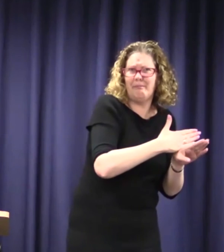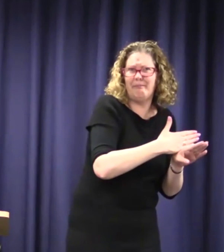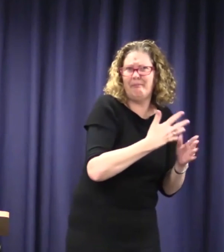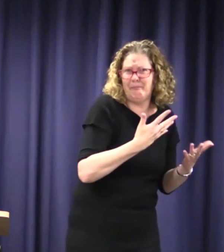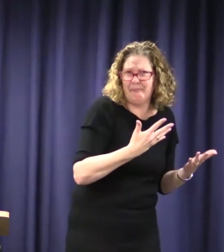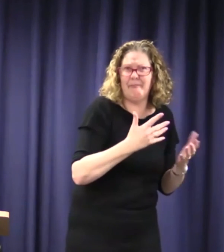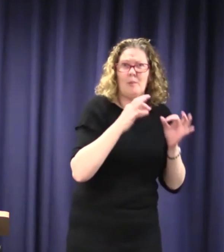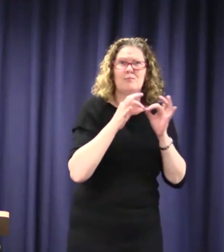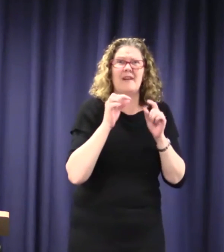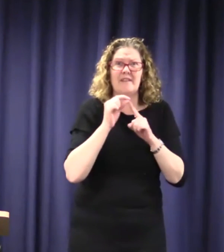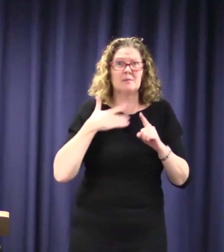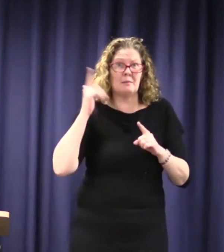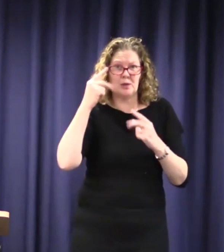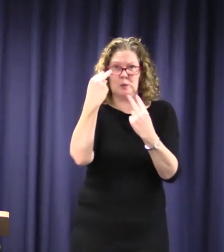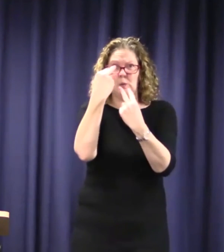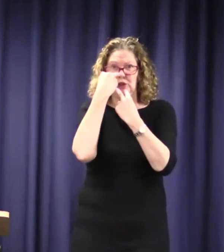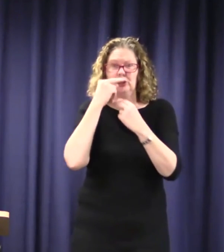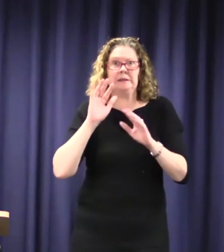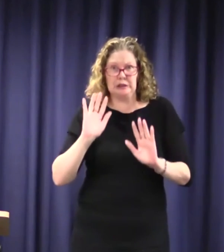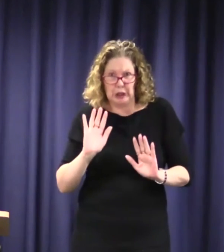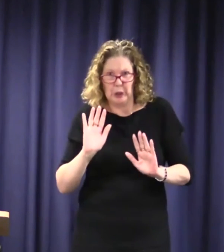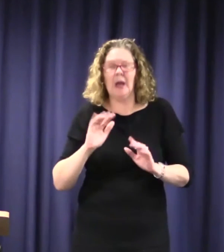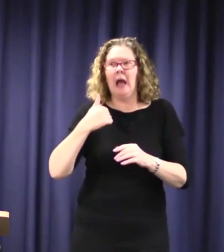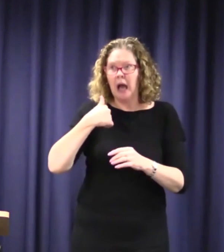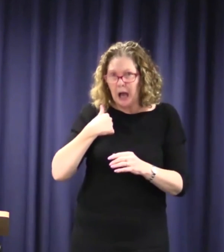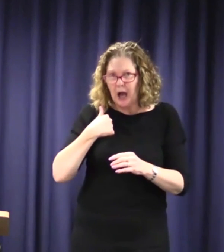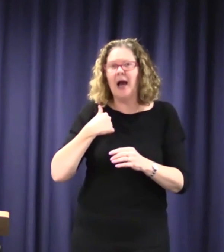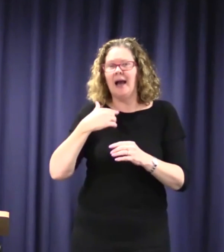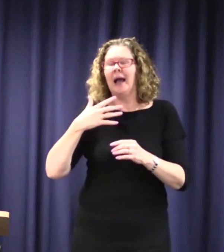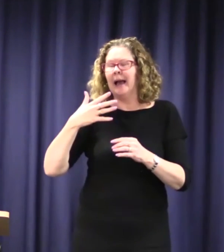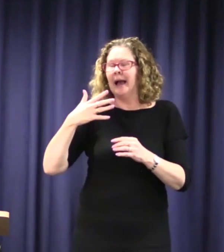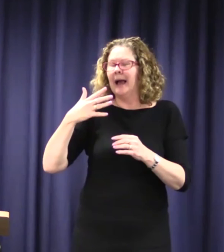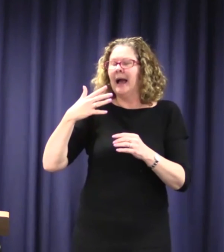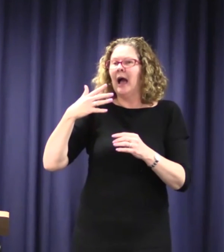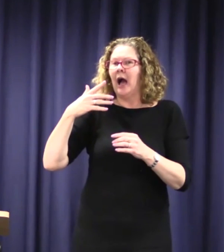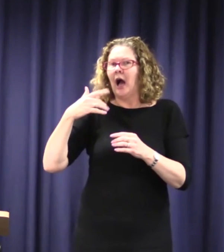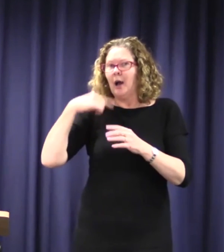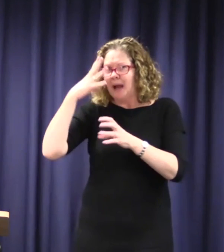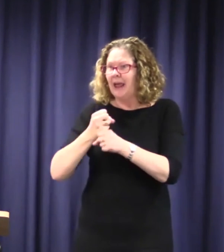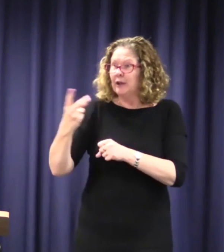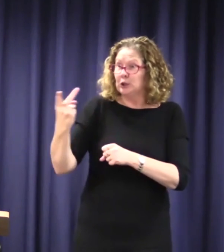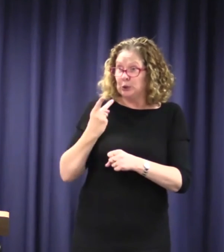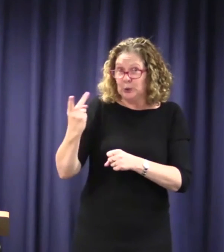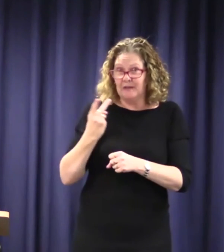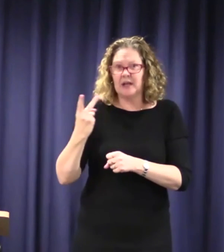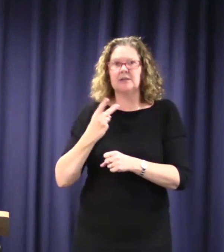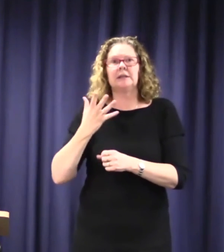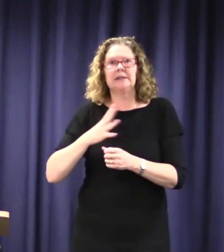tonight, because it might take a few days, because I do have another job and my boss is here watching. So